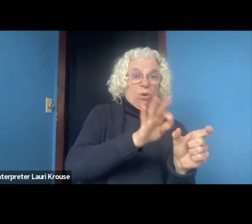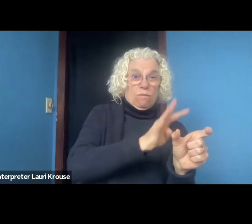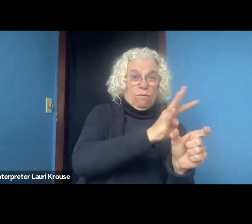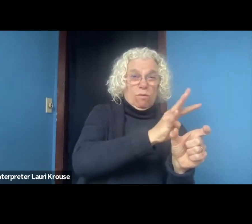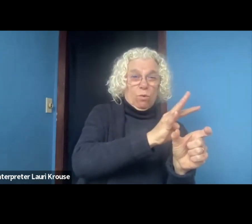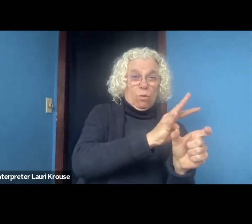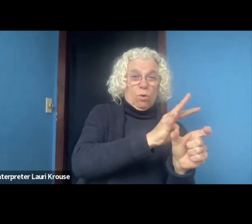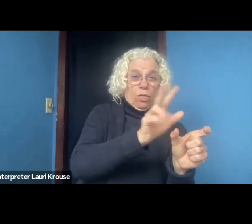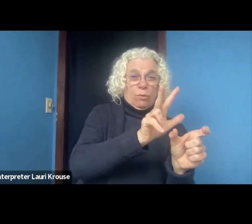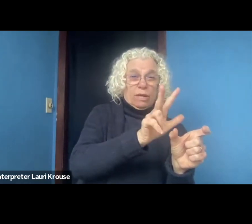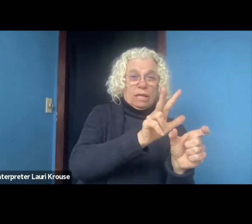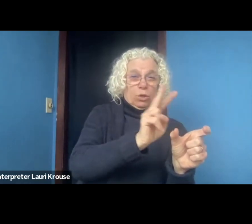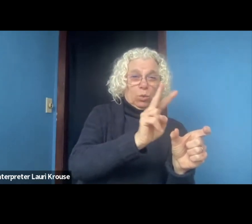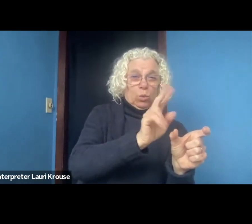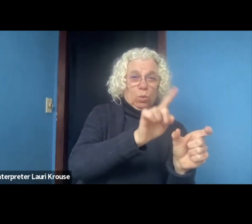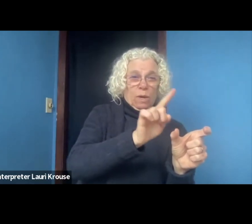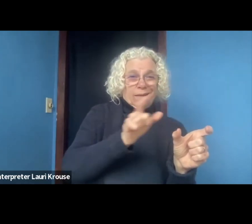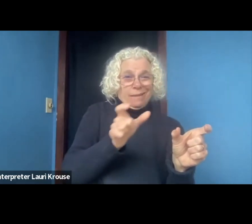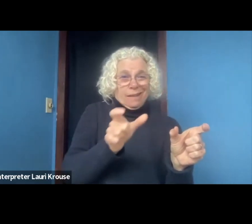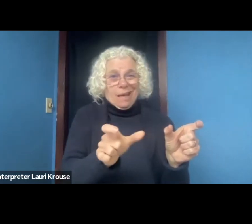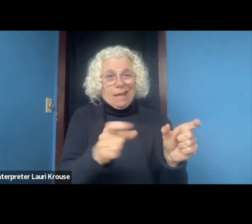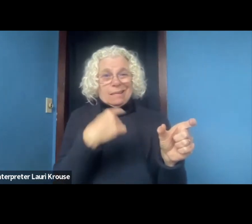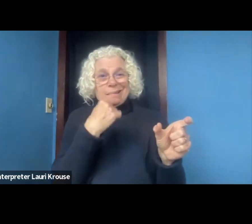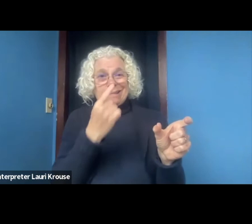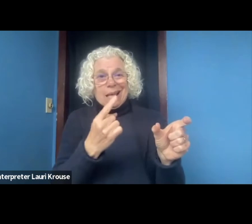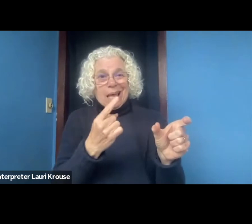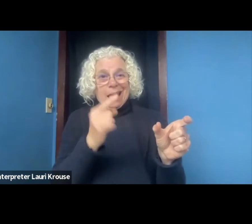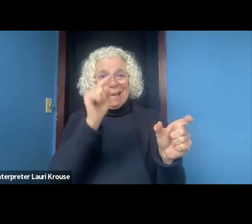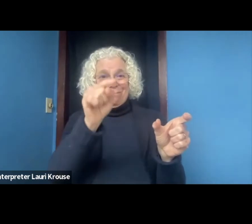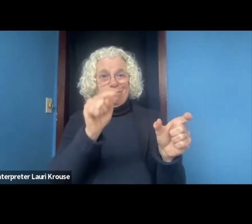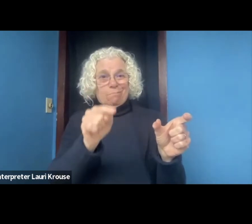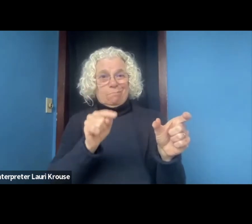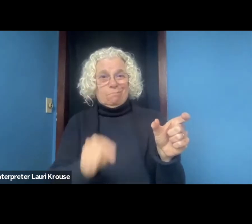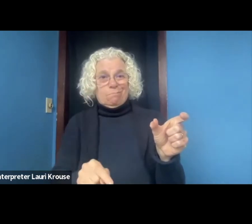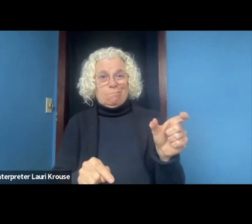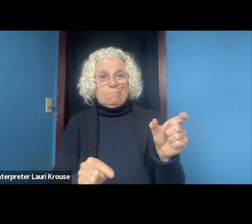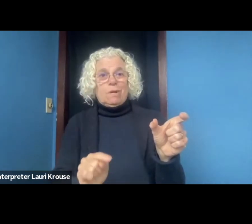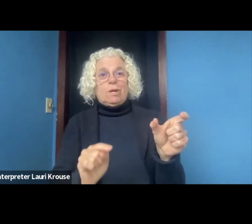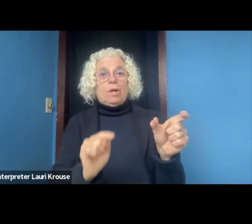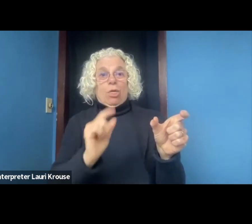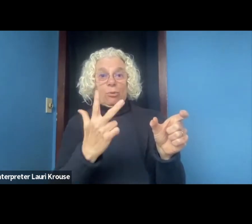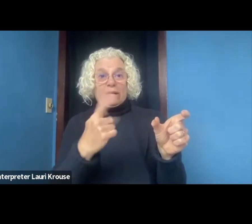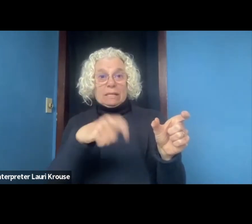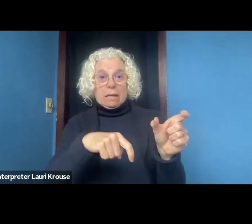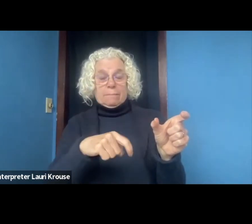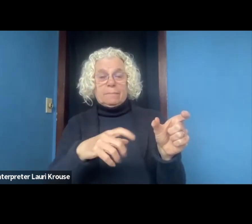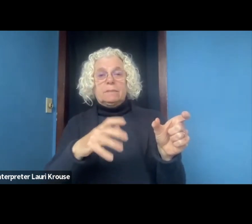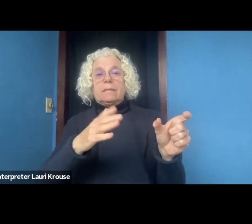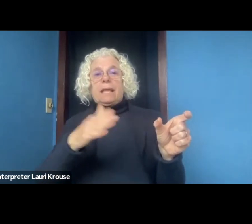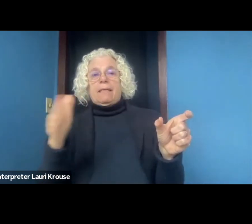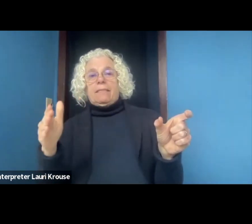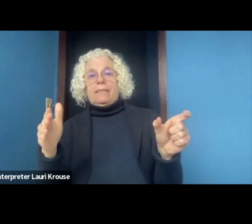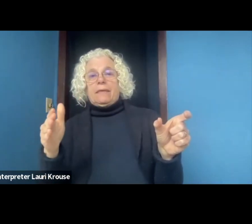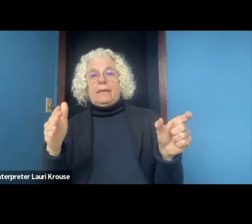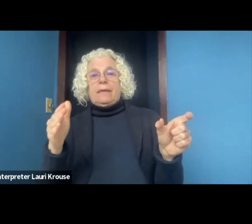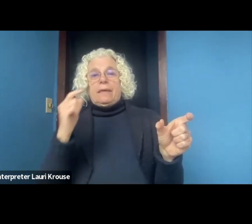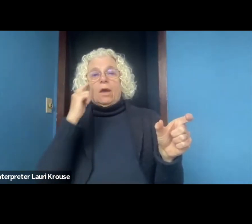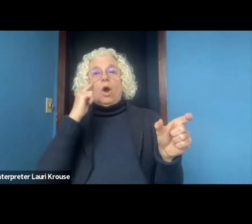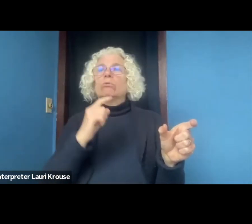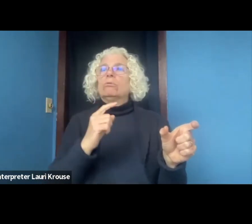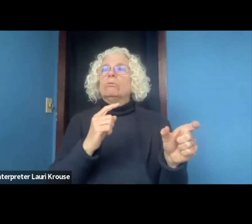then just try that together. And then maybe, does anyone have ideas for 4 counts?